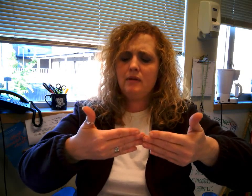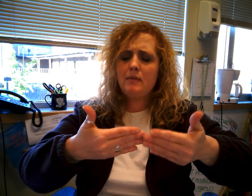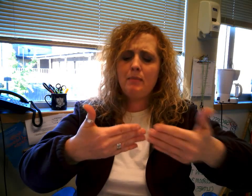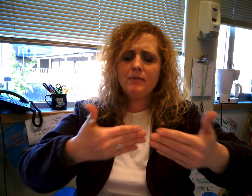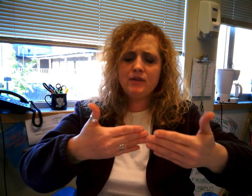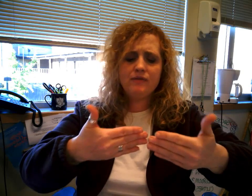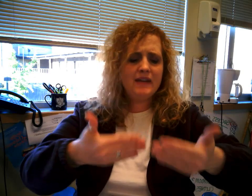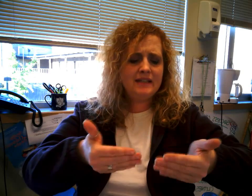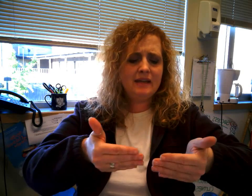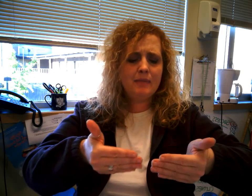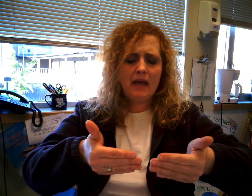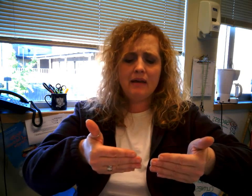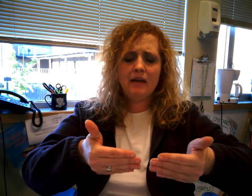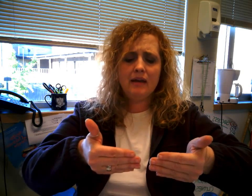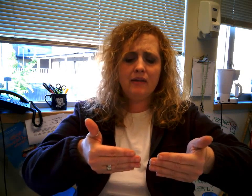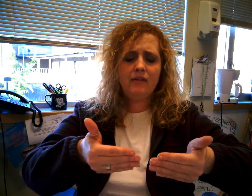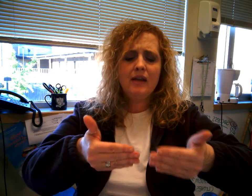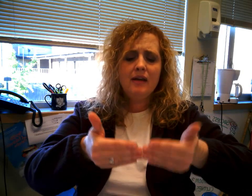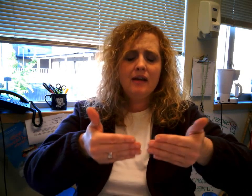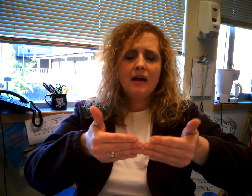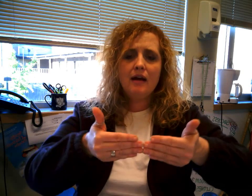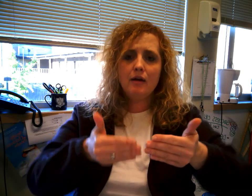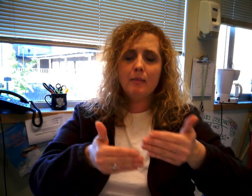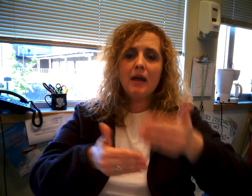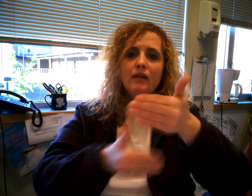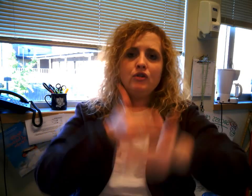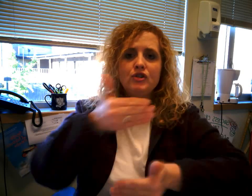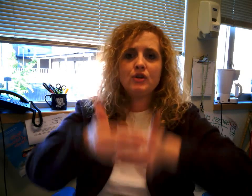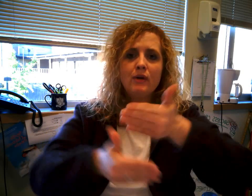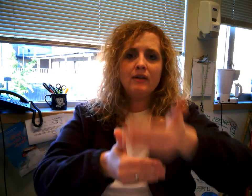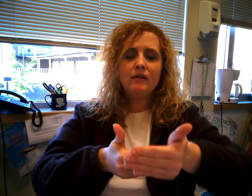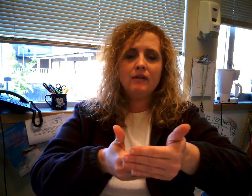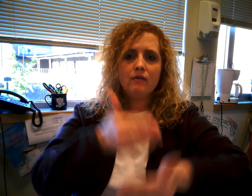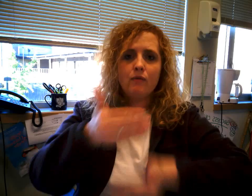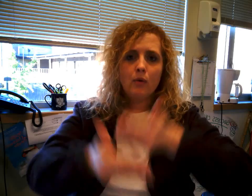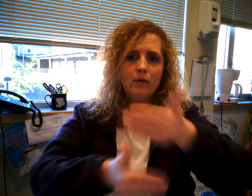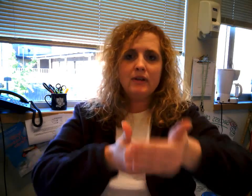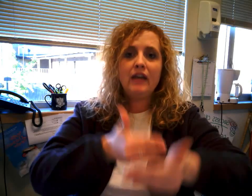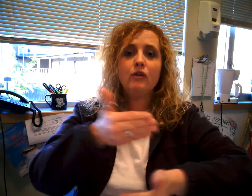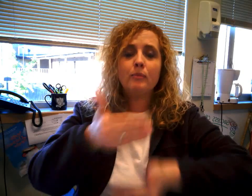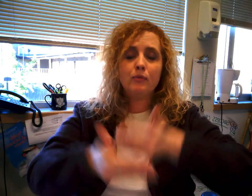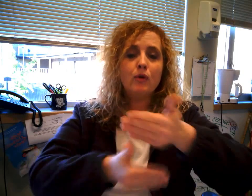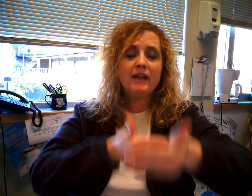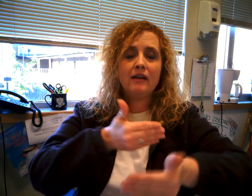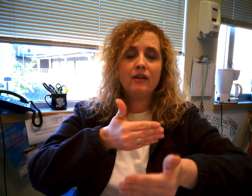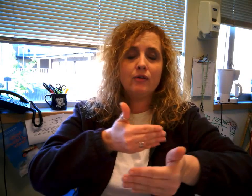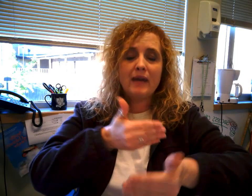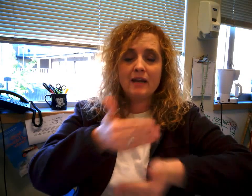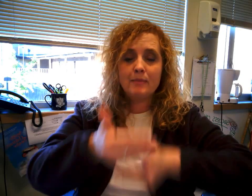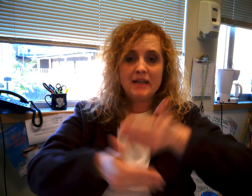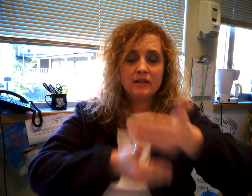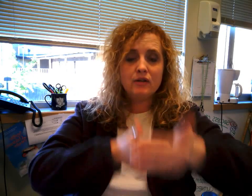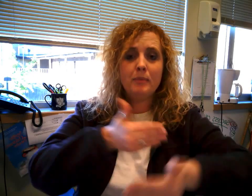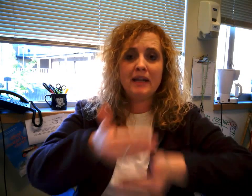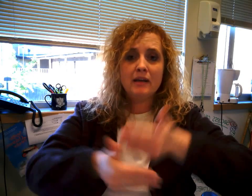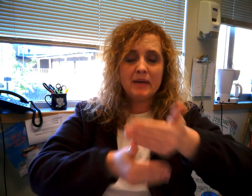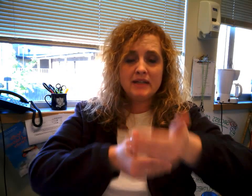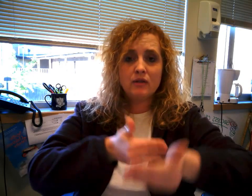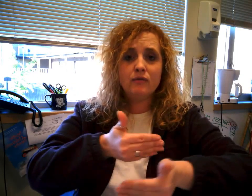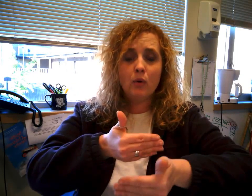say that. They've got those sashes. The sign for king and queen is with a K and a Q. So